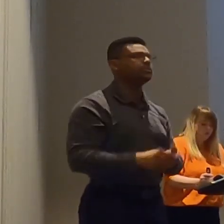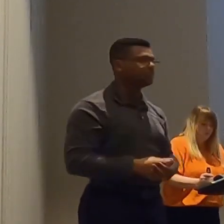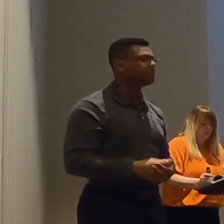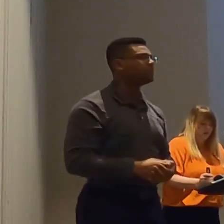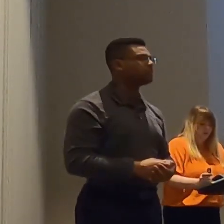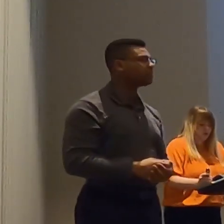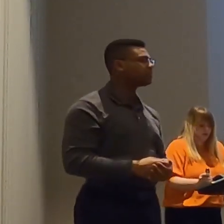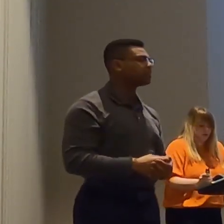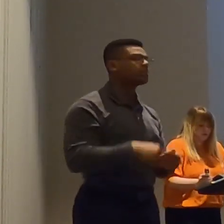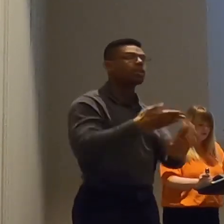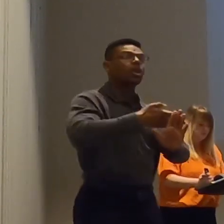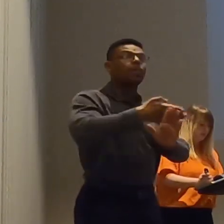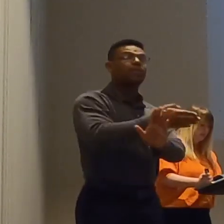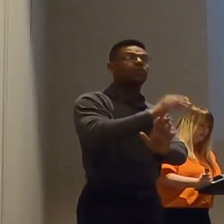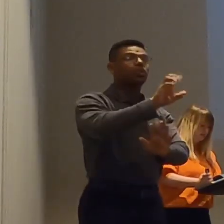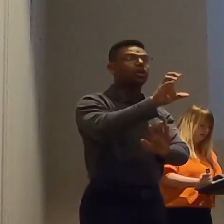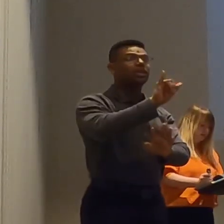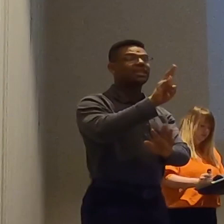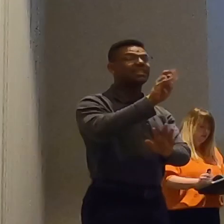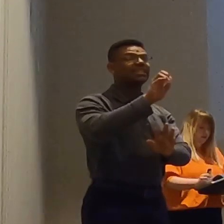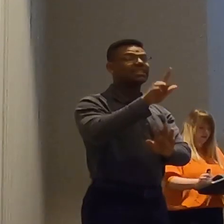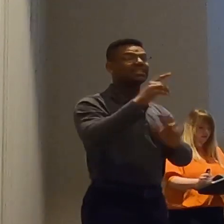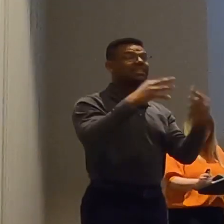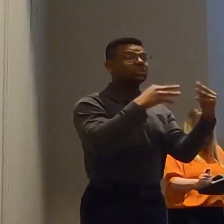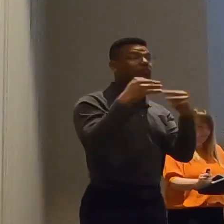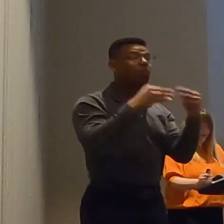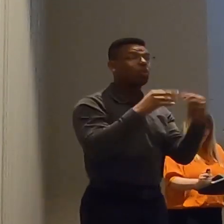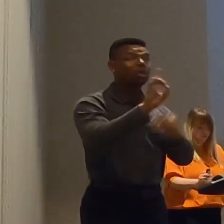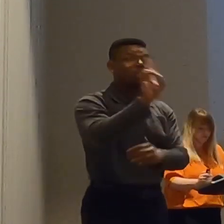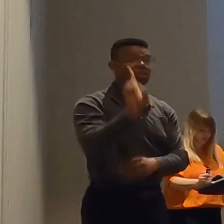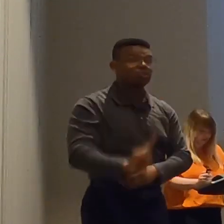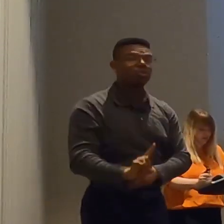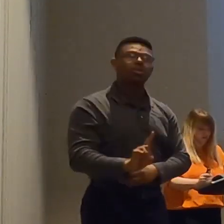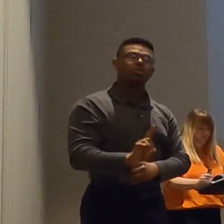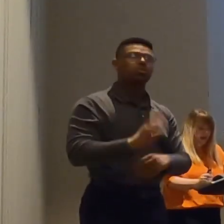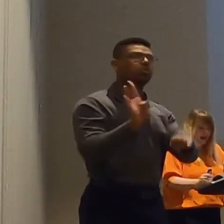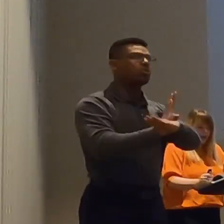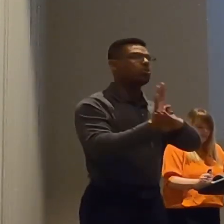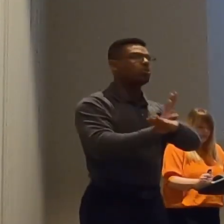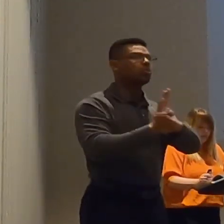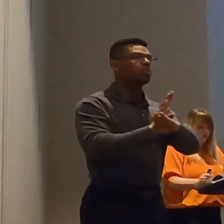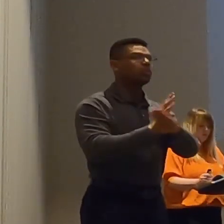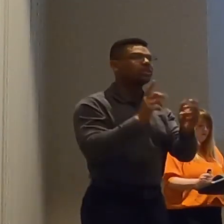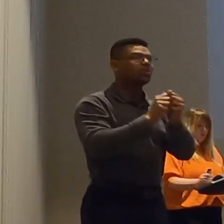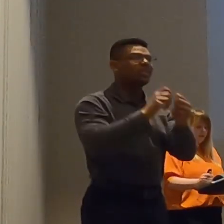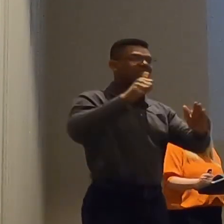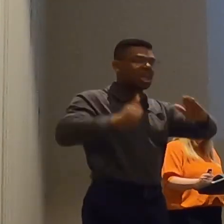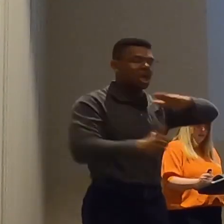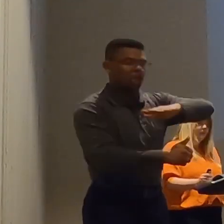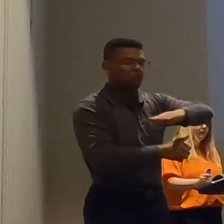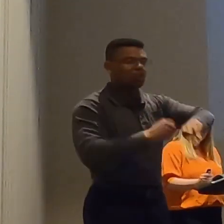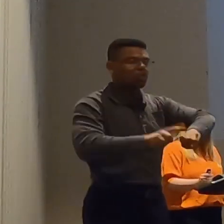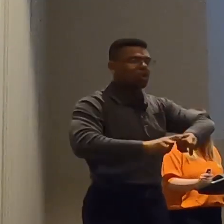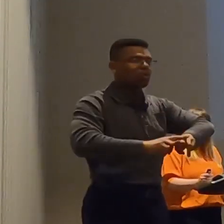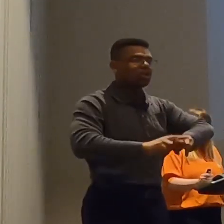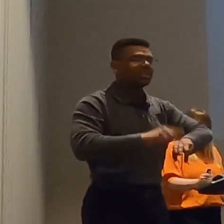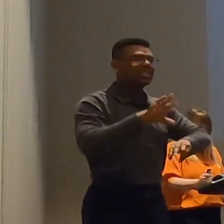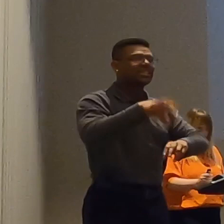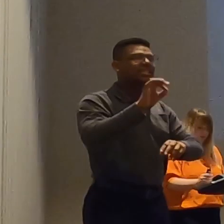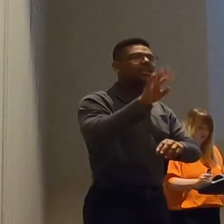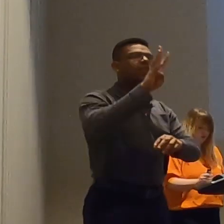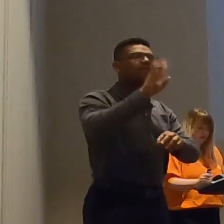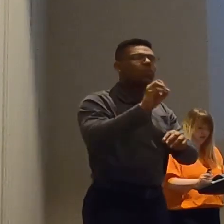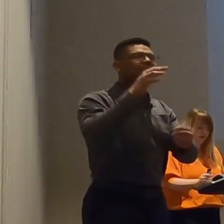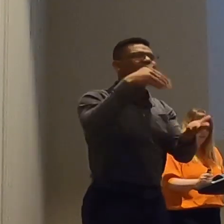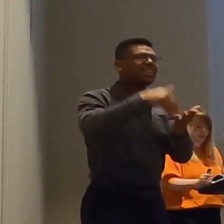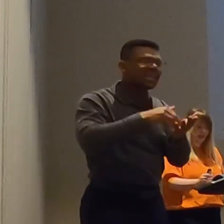Before the Civil War, Detroit was one of the busiest stations along the Underground Railroad, having seen over 40,000 African Americans pass